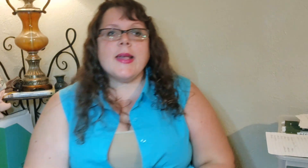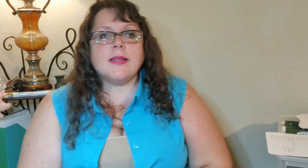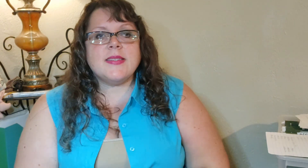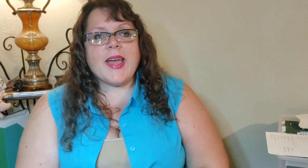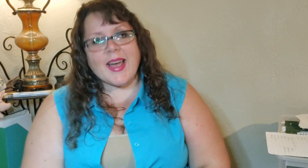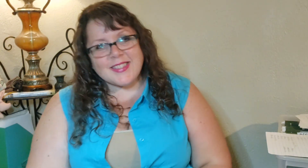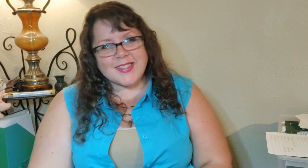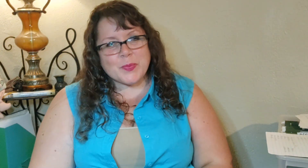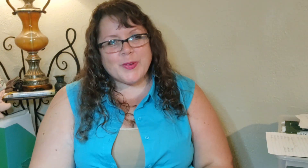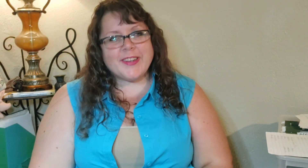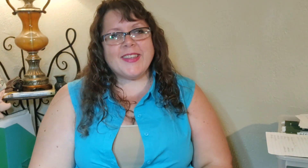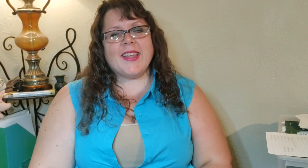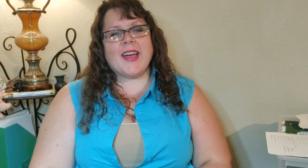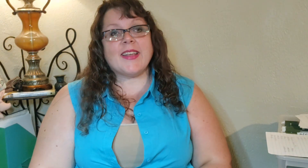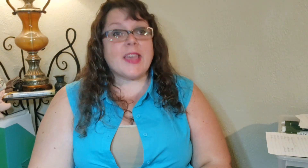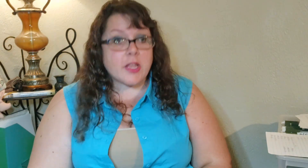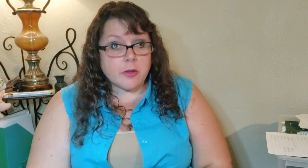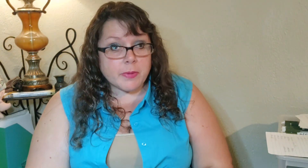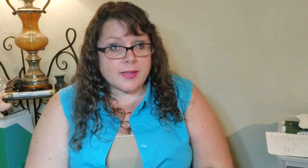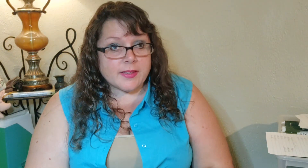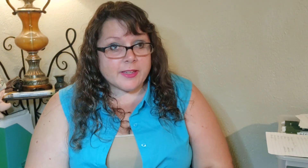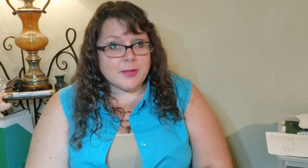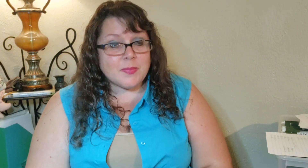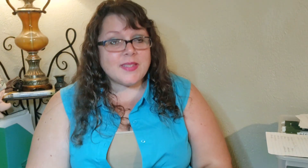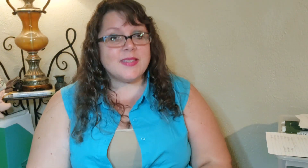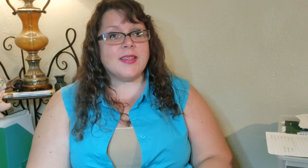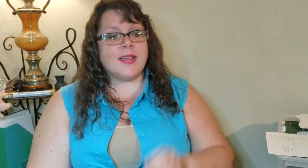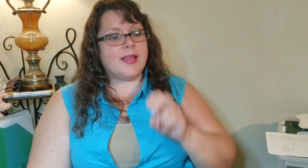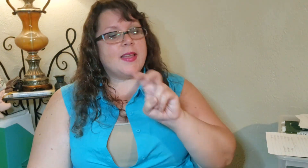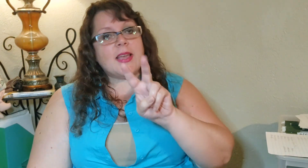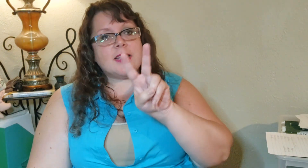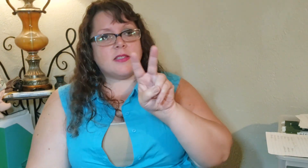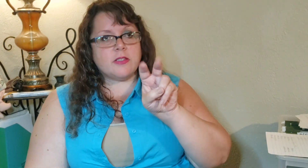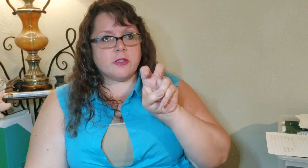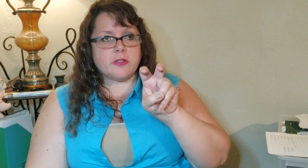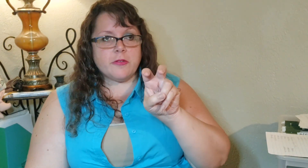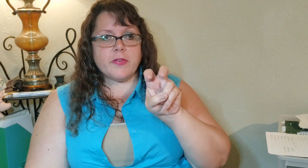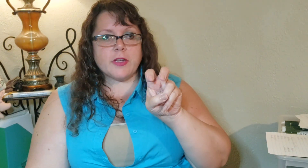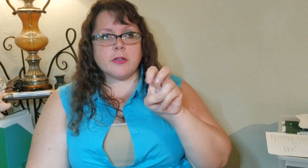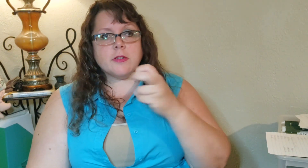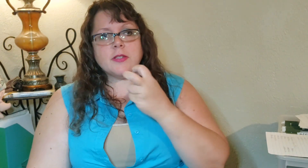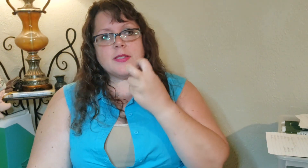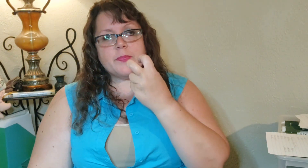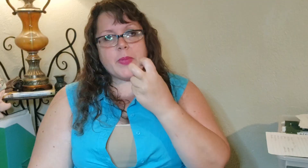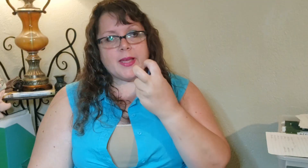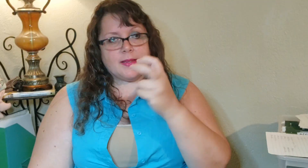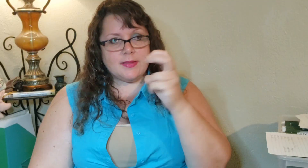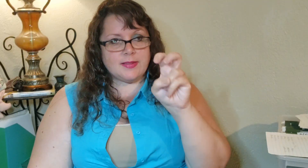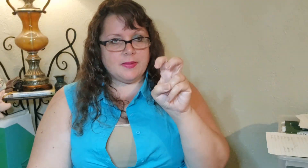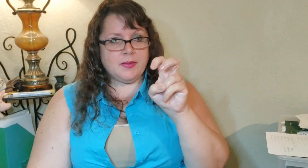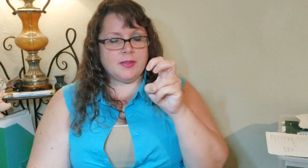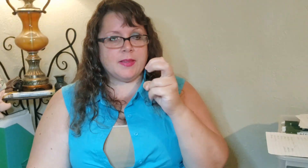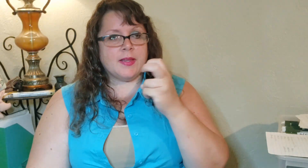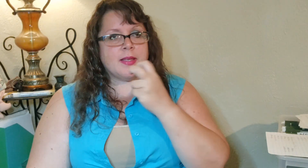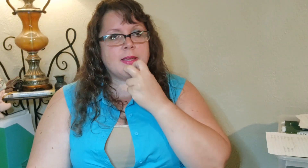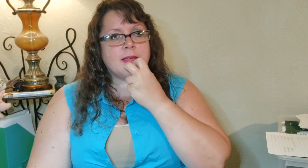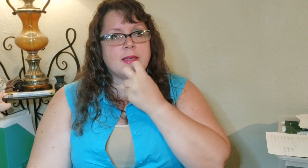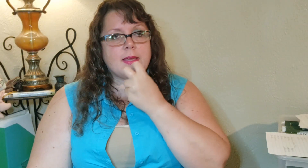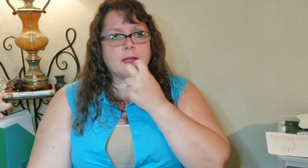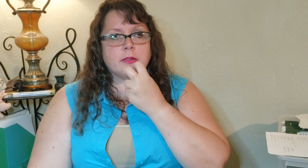And to ask someone, can you read lips? It's your two fingers bent